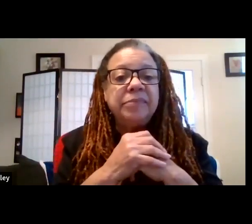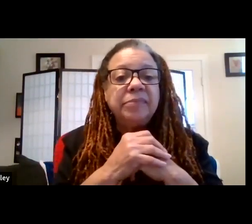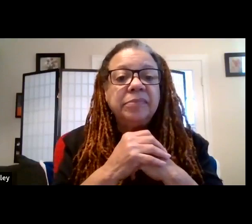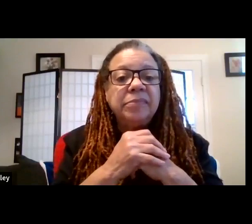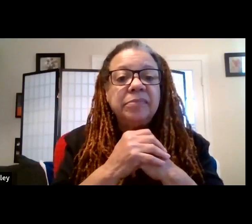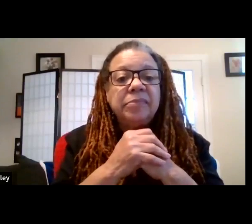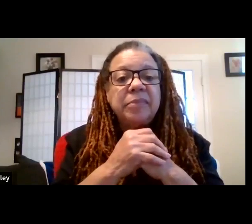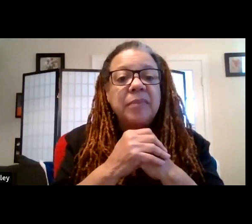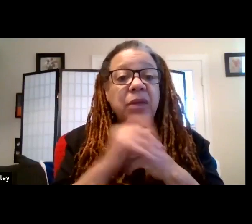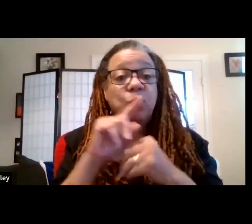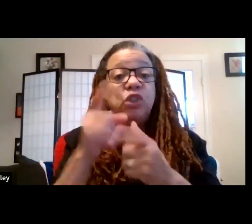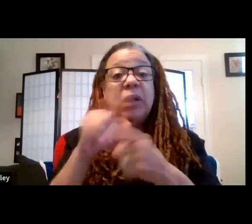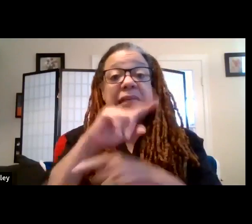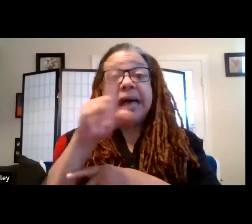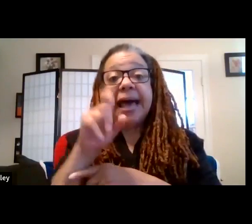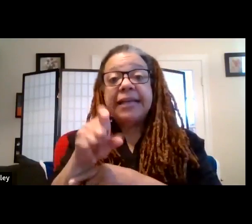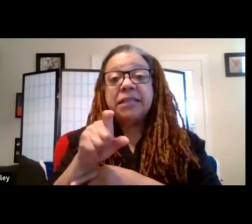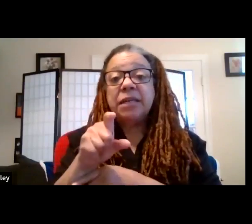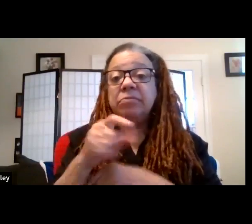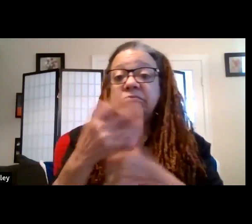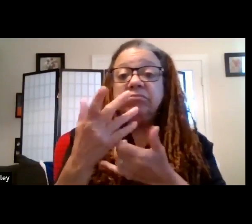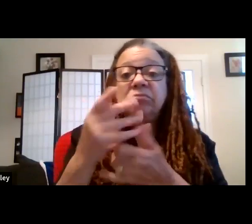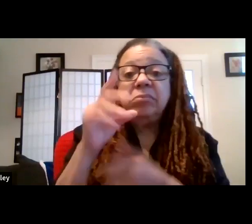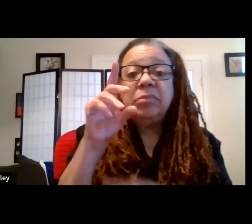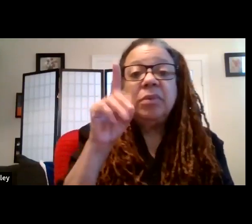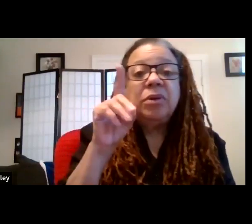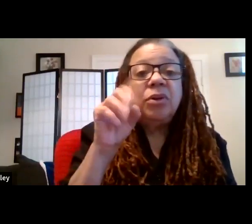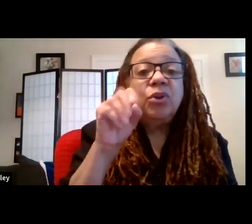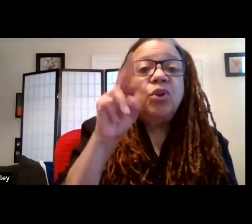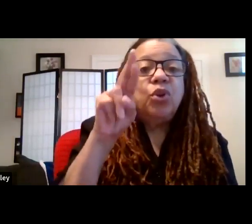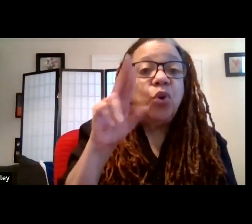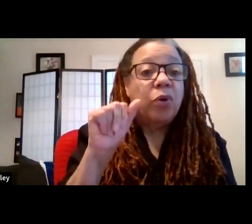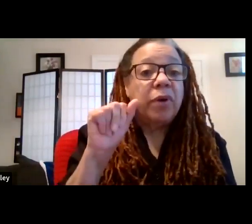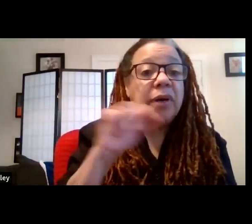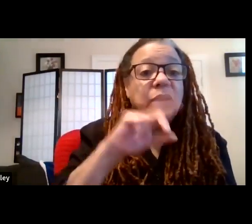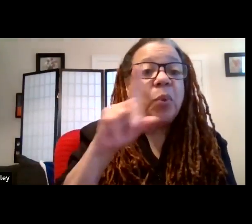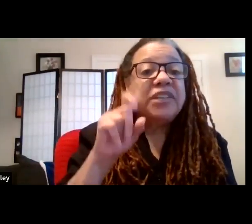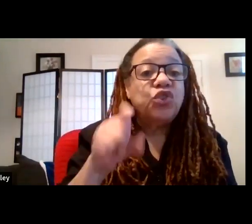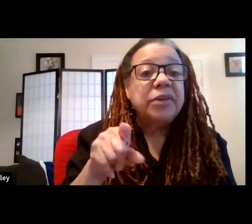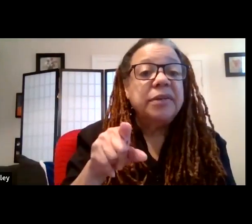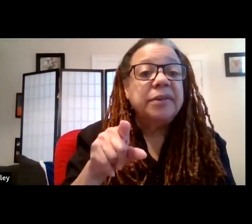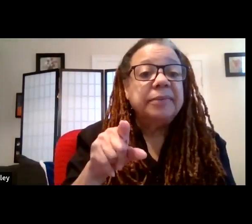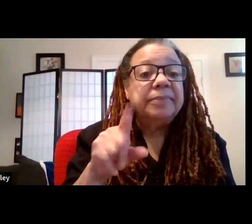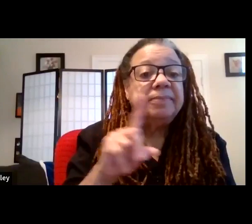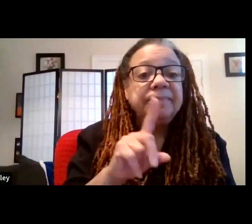to ask it, Dora, if that's not what it was?